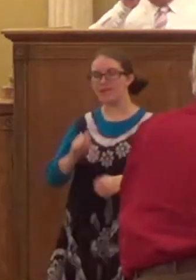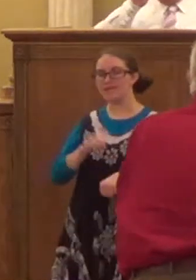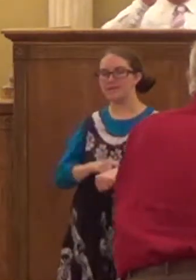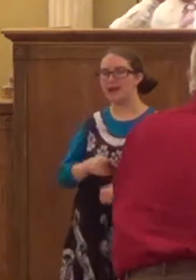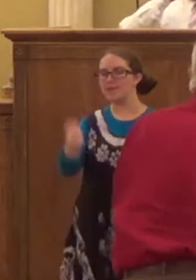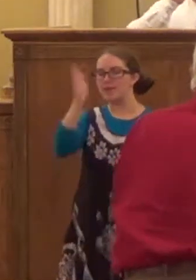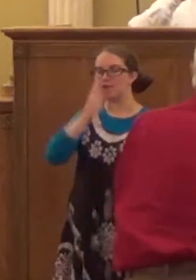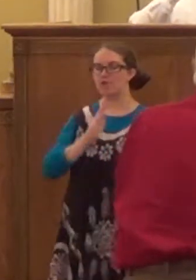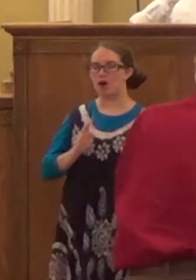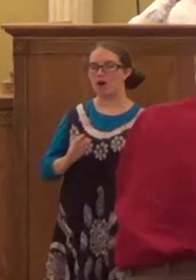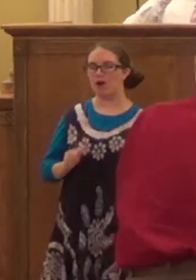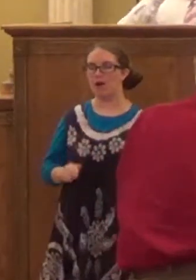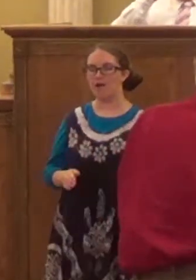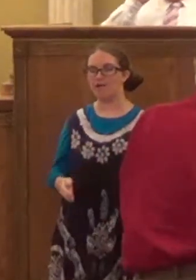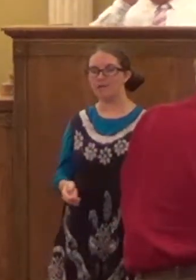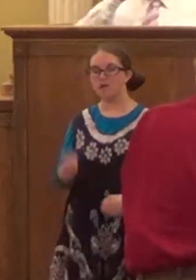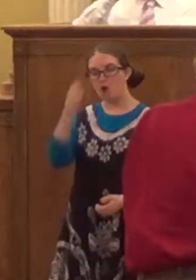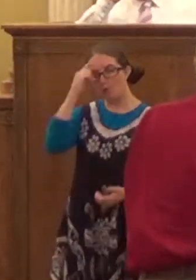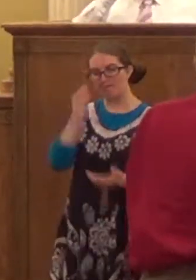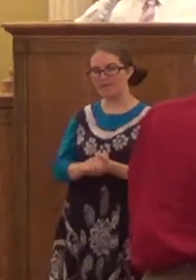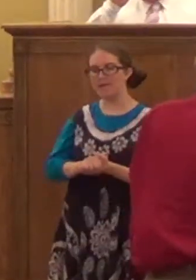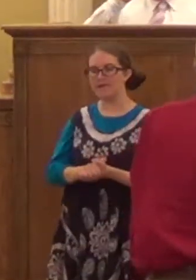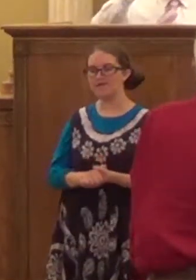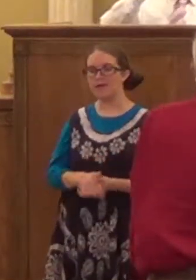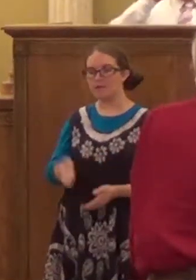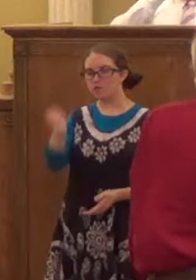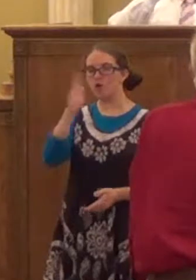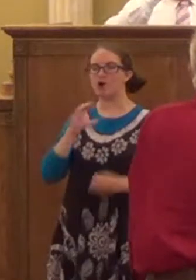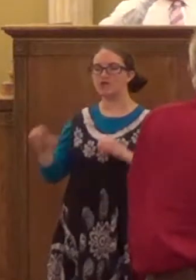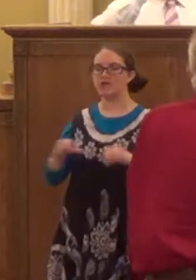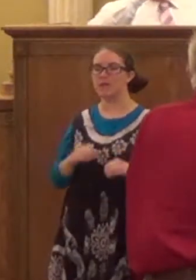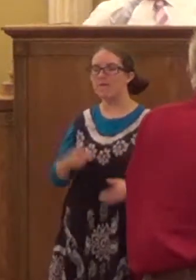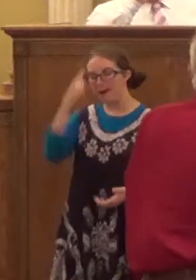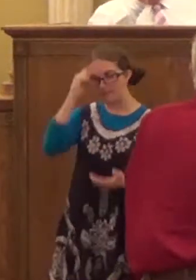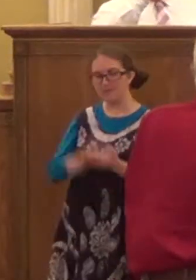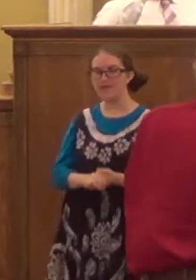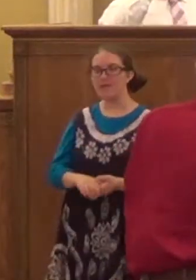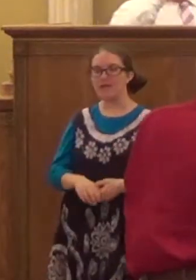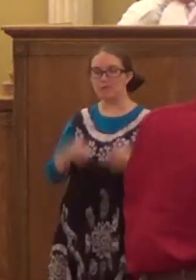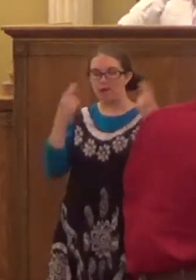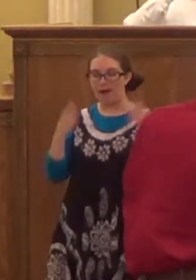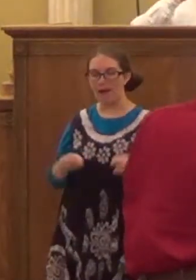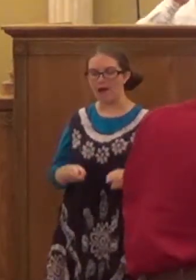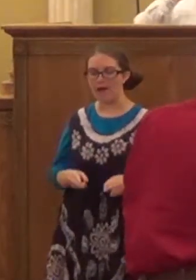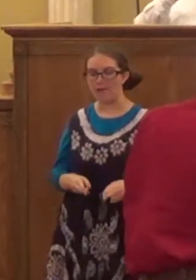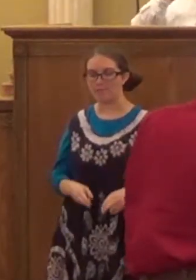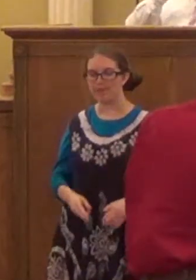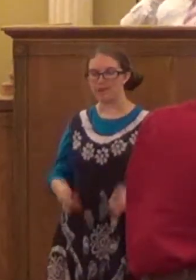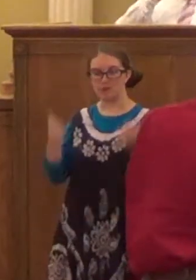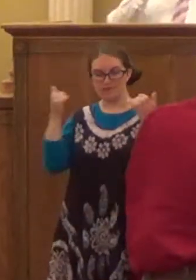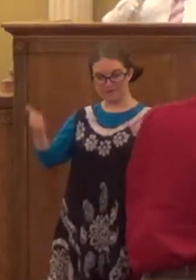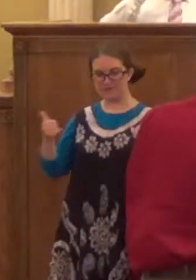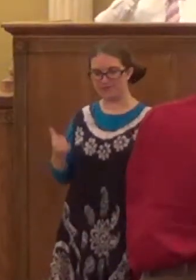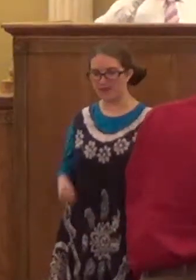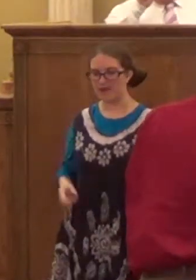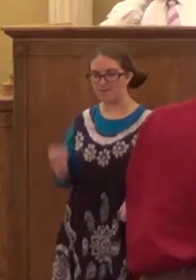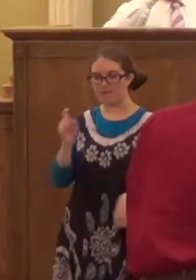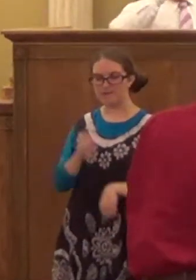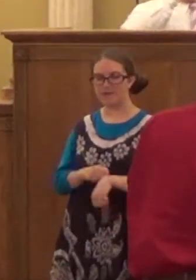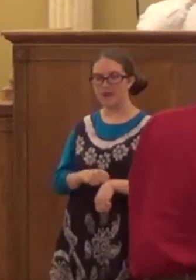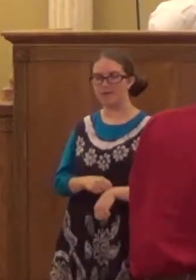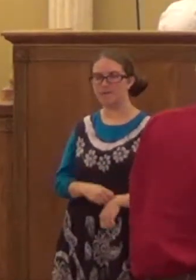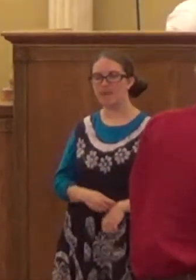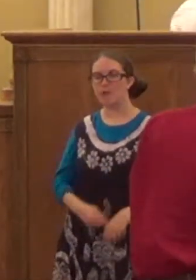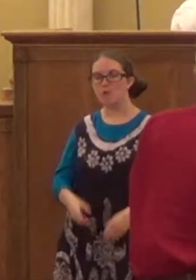of God. Not only do I believe God's going to do it, but I believe he's going to do it right on time. When God does